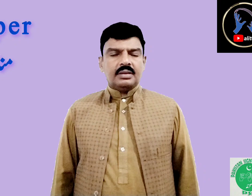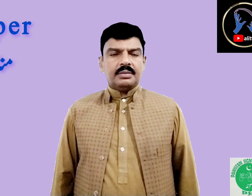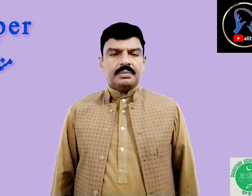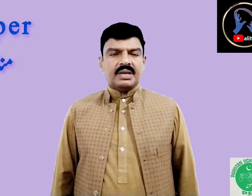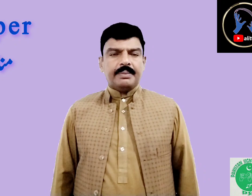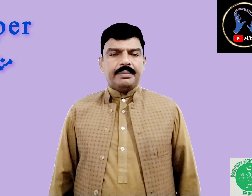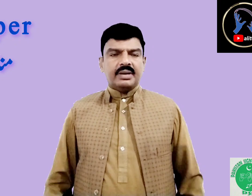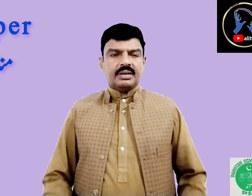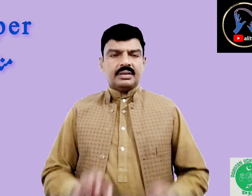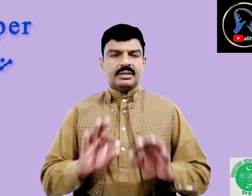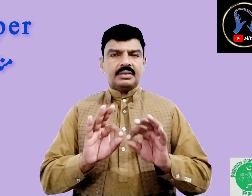proper